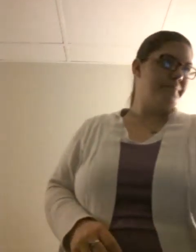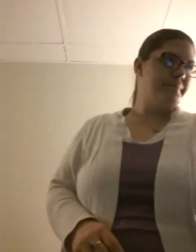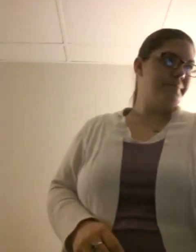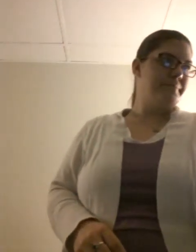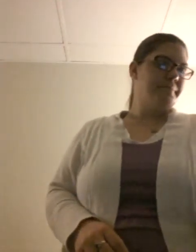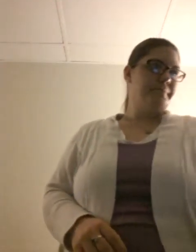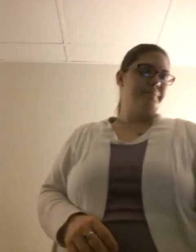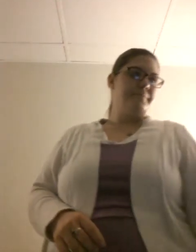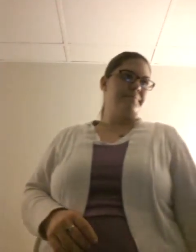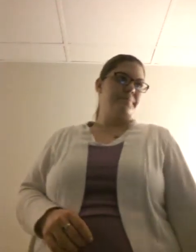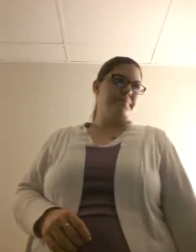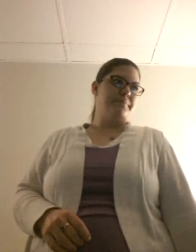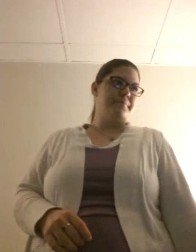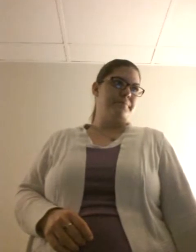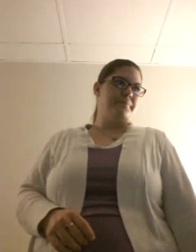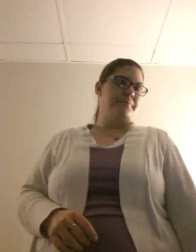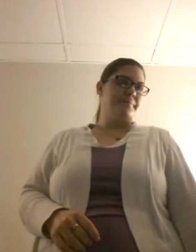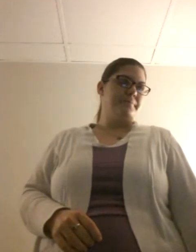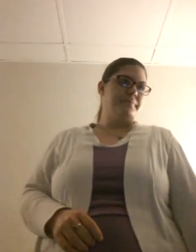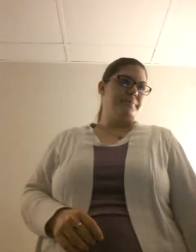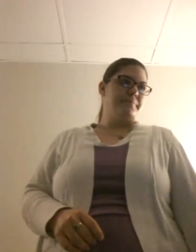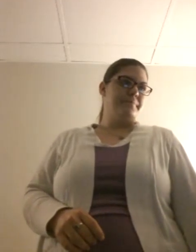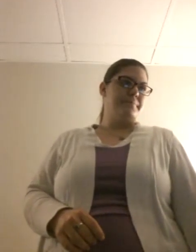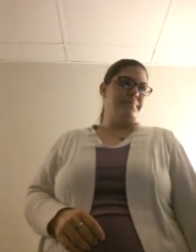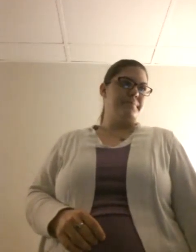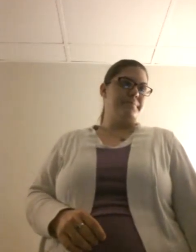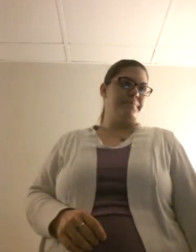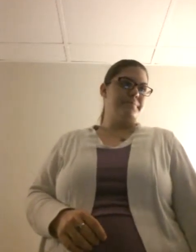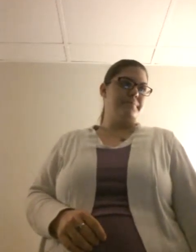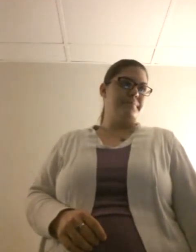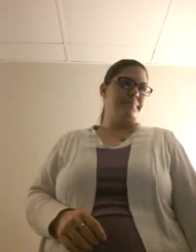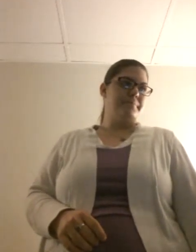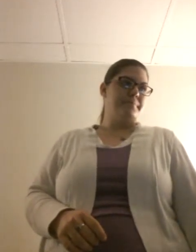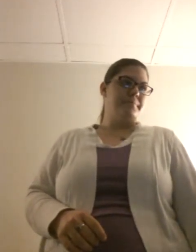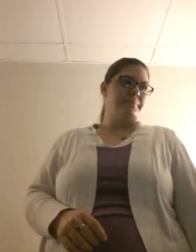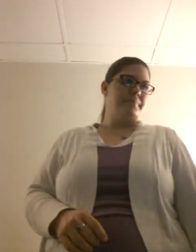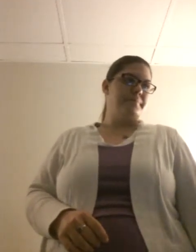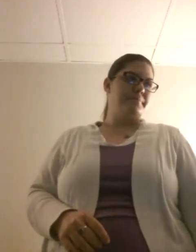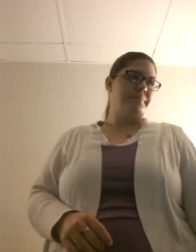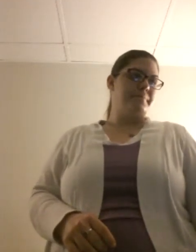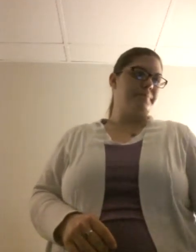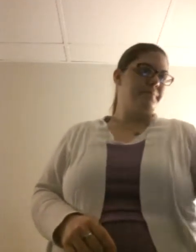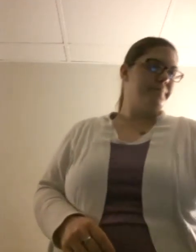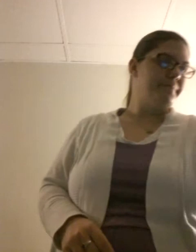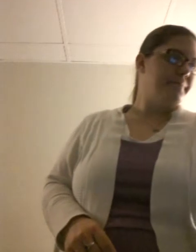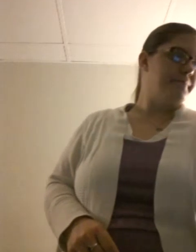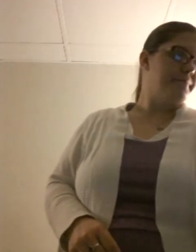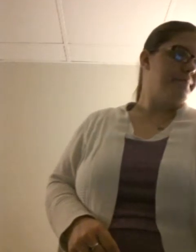cut it into equal pieces and not change what I've shaded and come up with more equivalent fractions to 1/2. And I